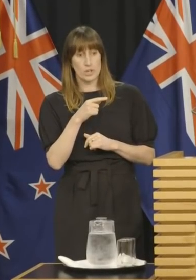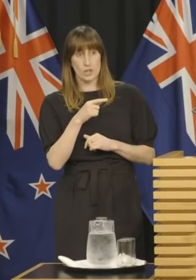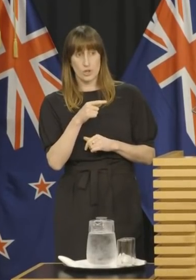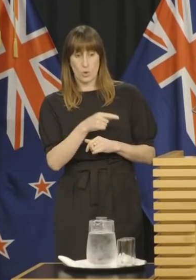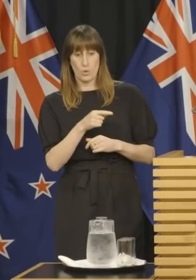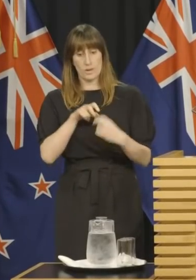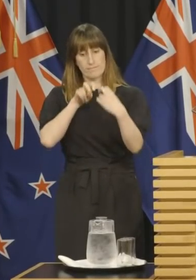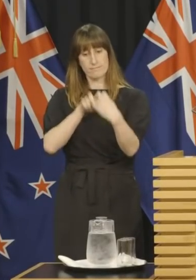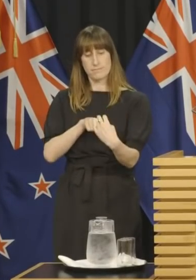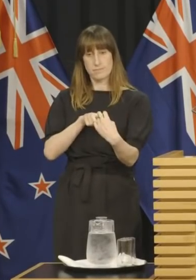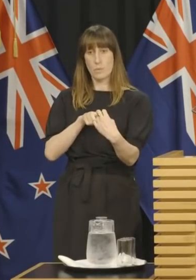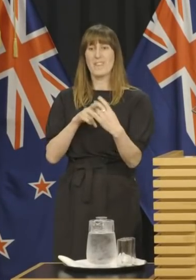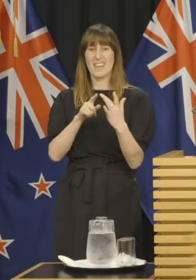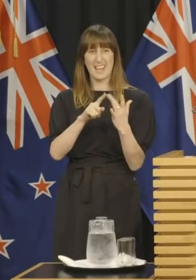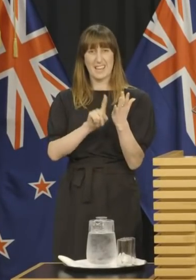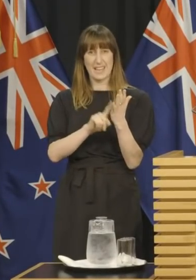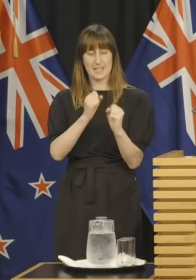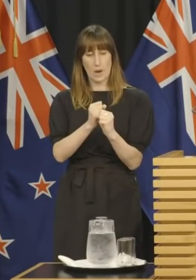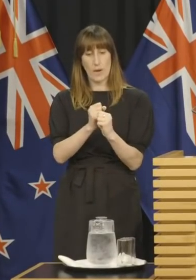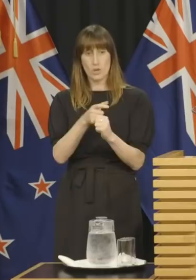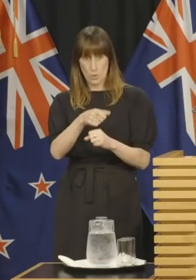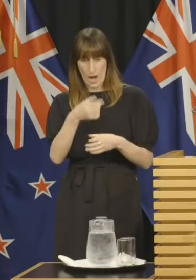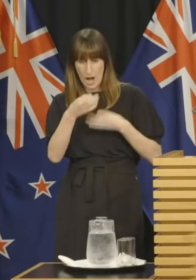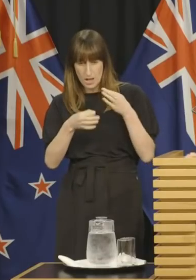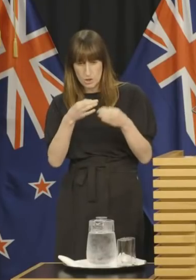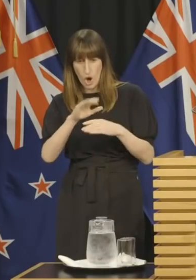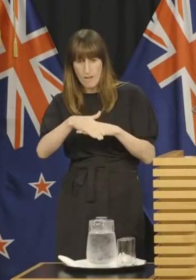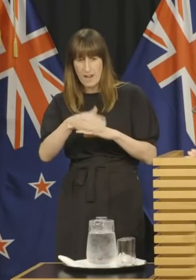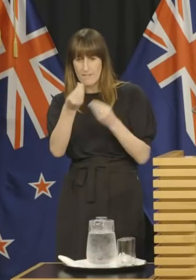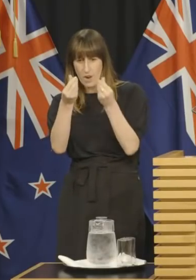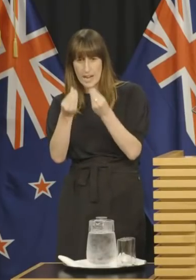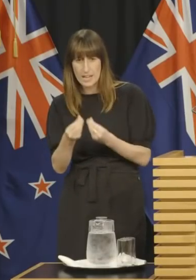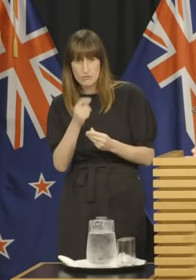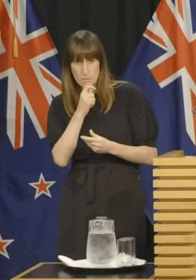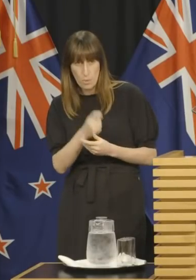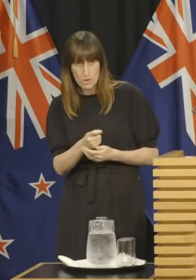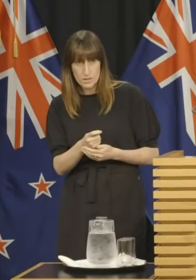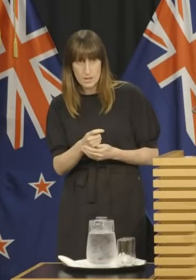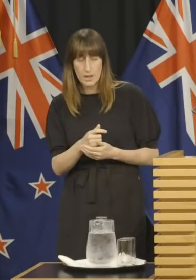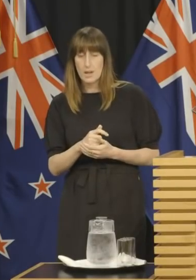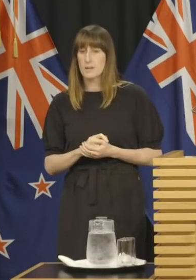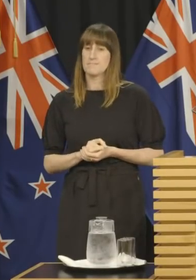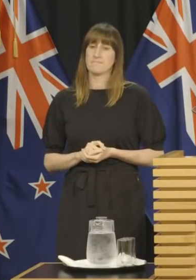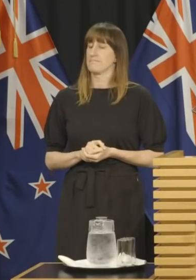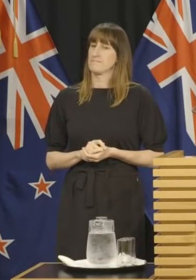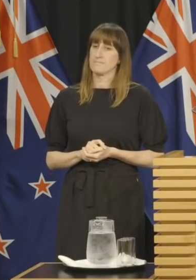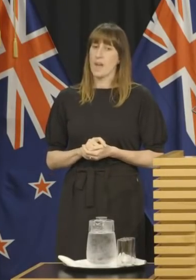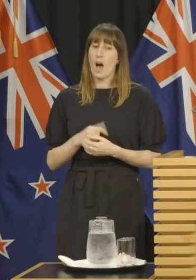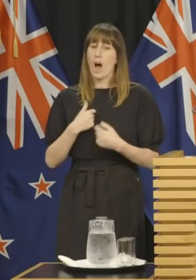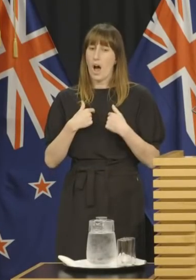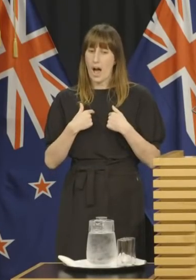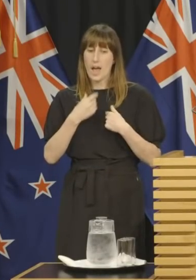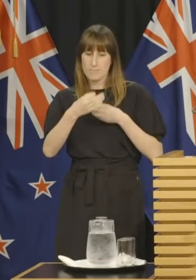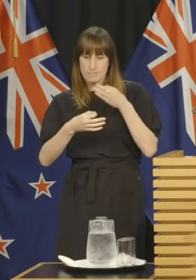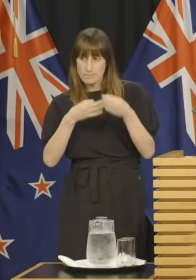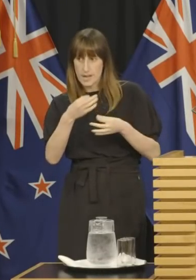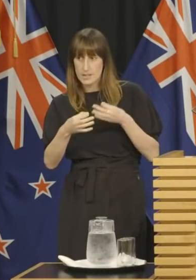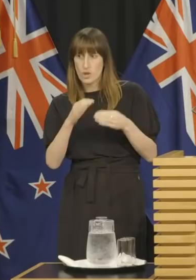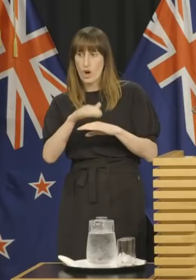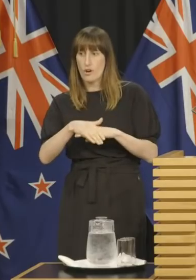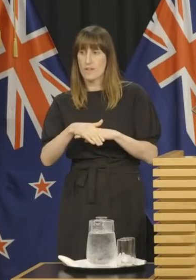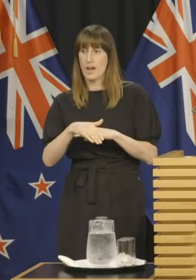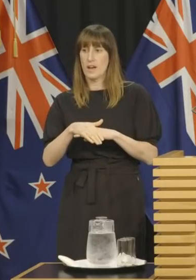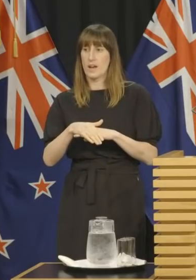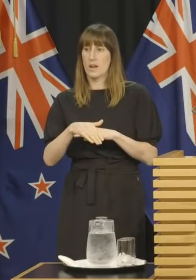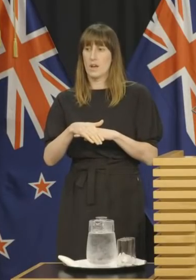may have impacted what he was doing? Look, ultimately my decision was based on the circumstances in front of me. I needed no further